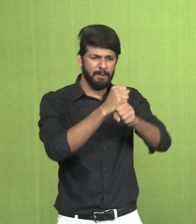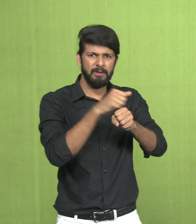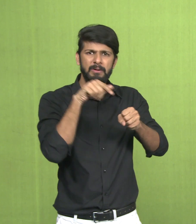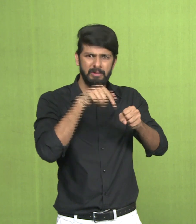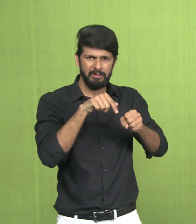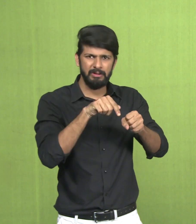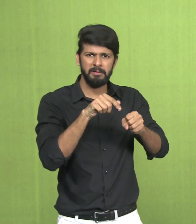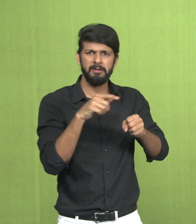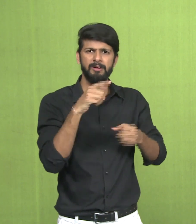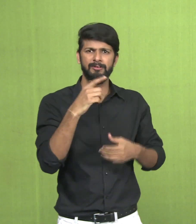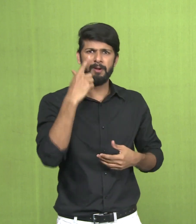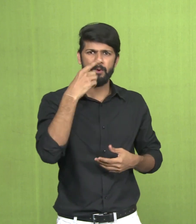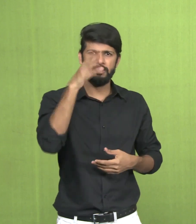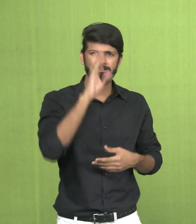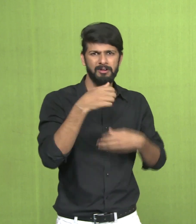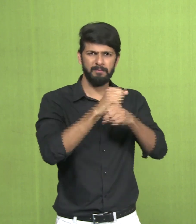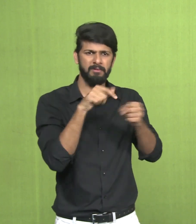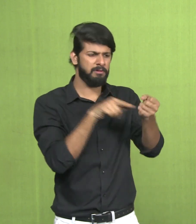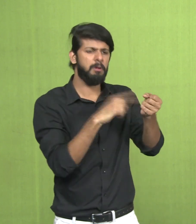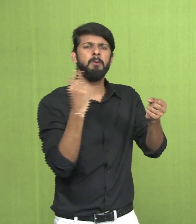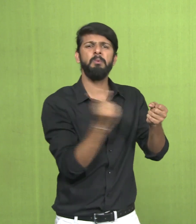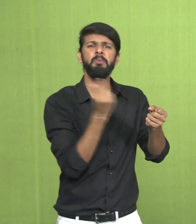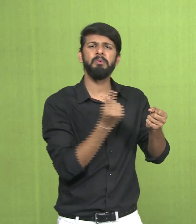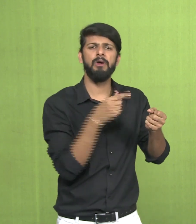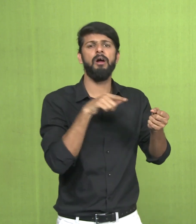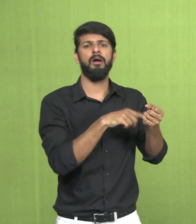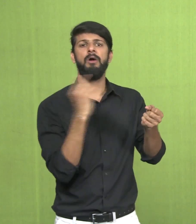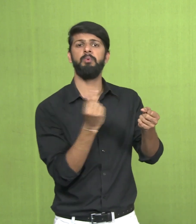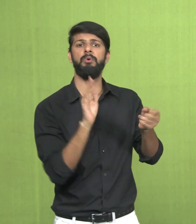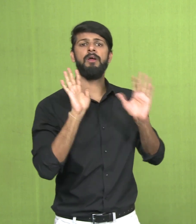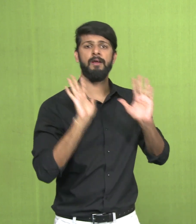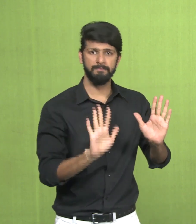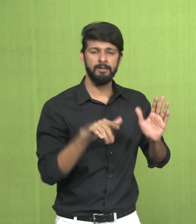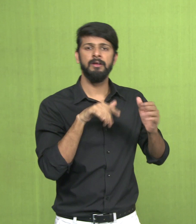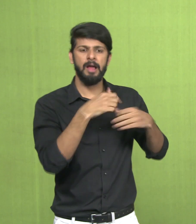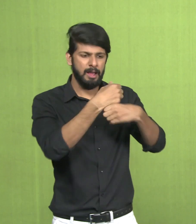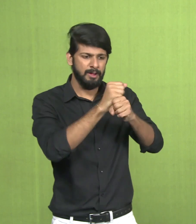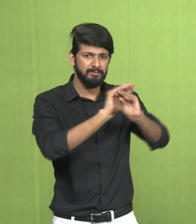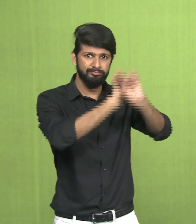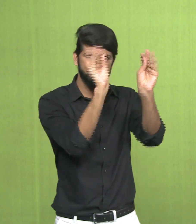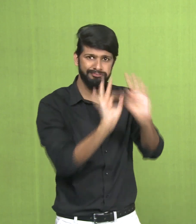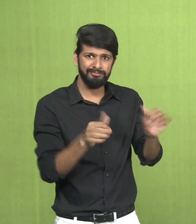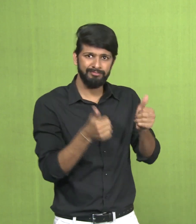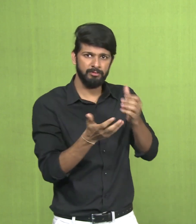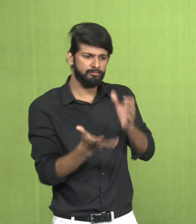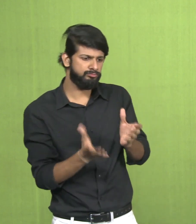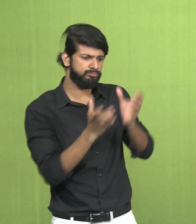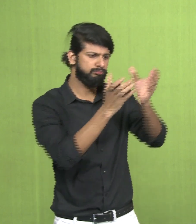Answer number 4. The mother goddess figurines and similar such figurines were used as votive